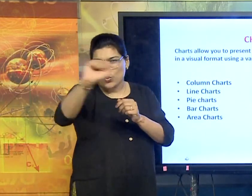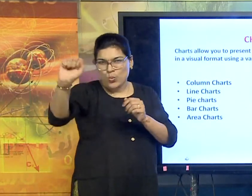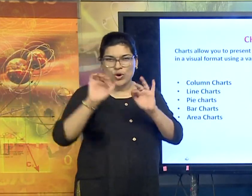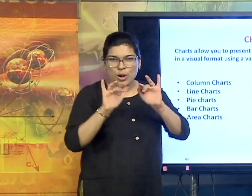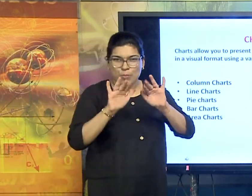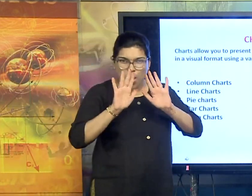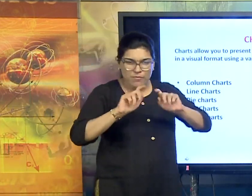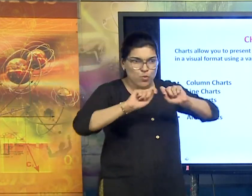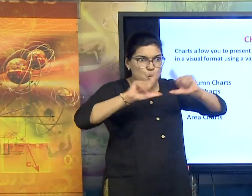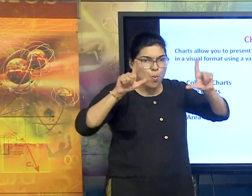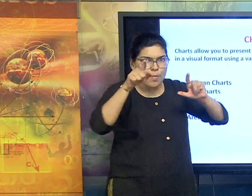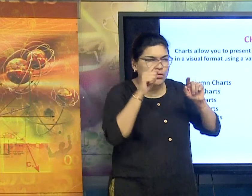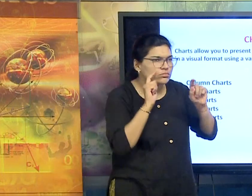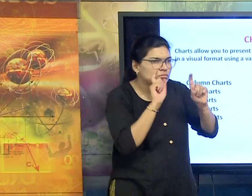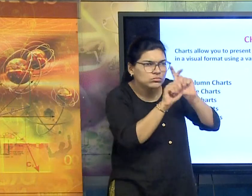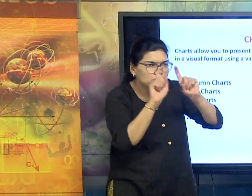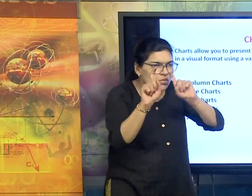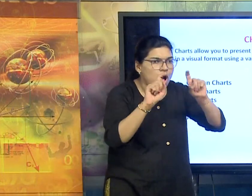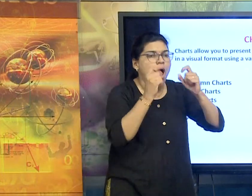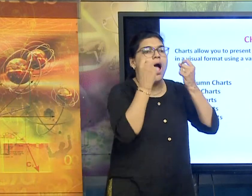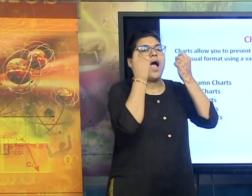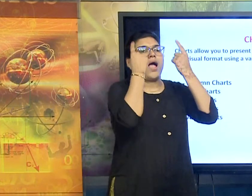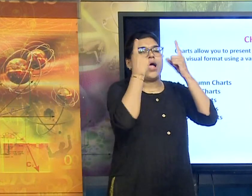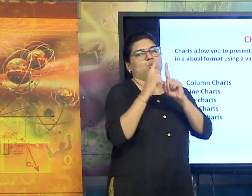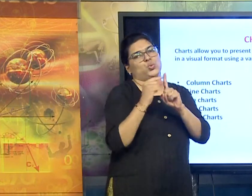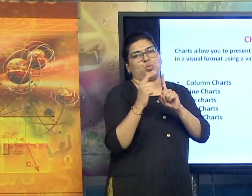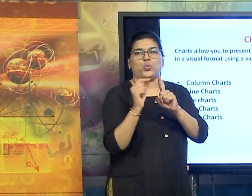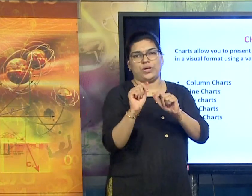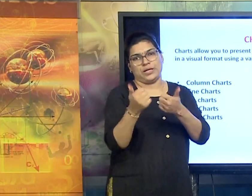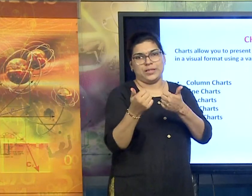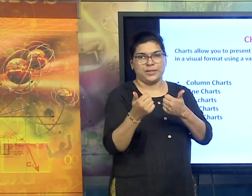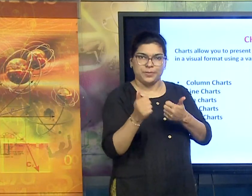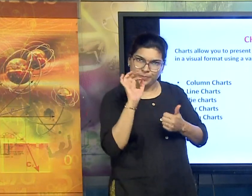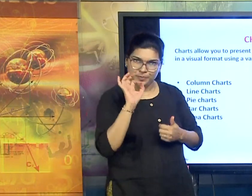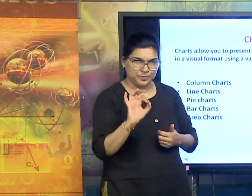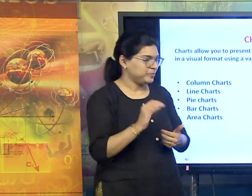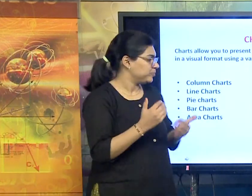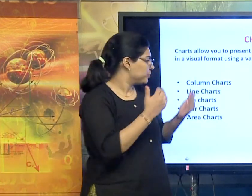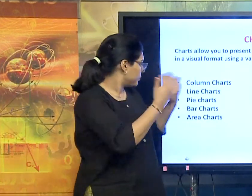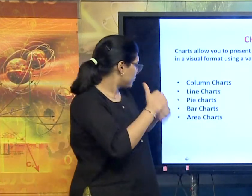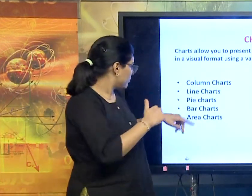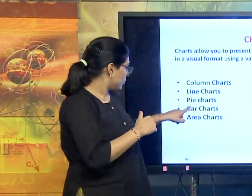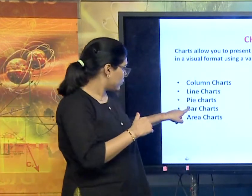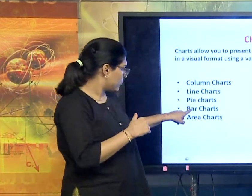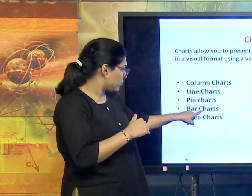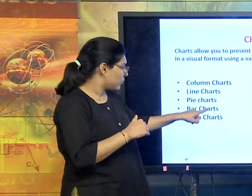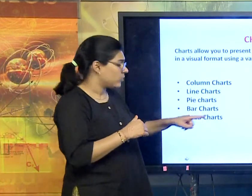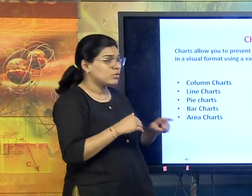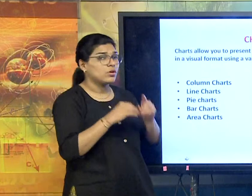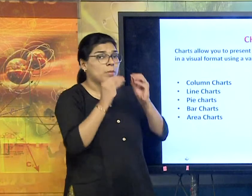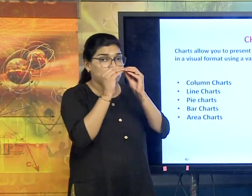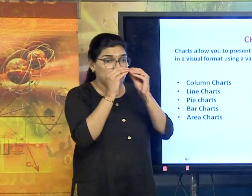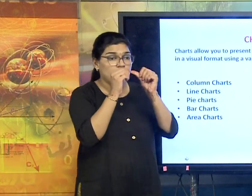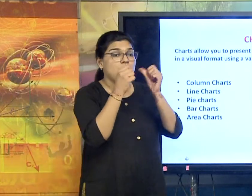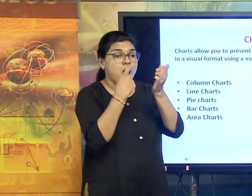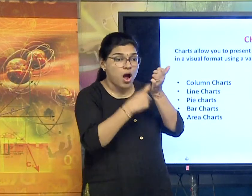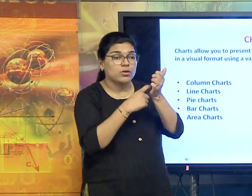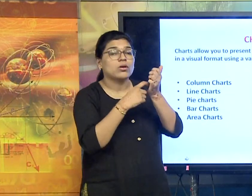different styles. In your system, you can easily try and see. You will understand. Then fourth